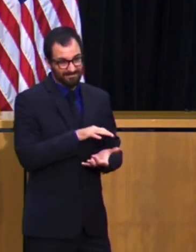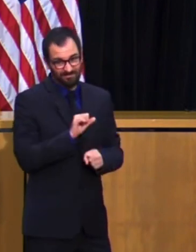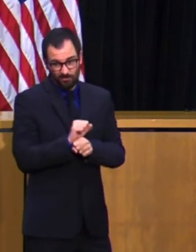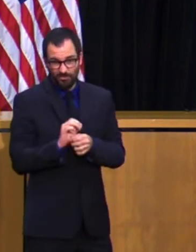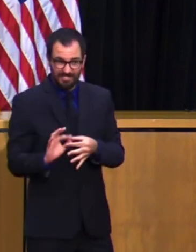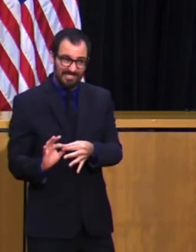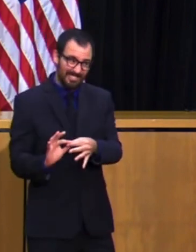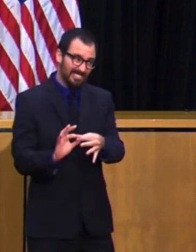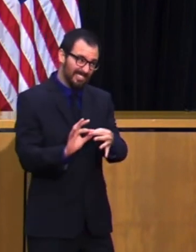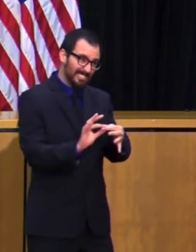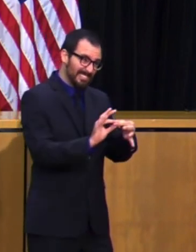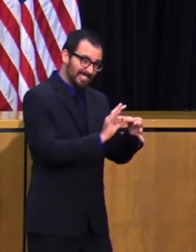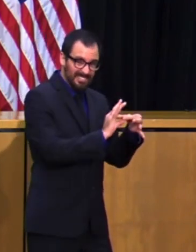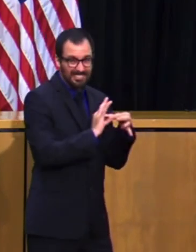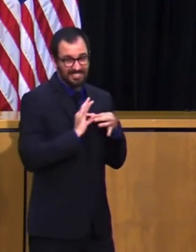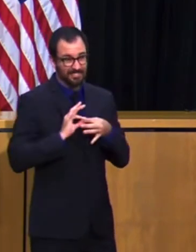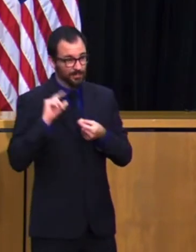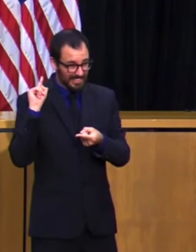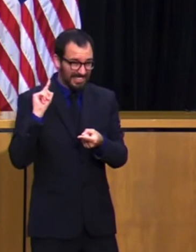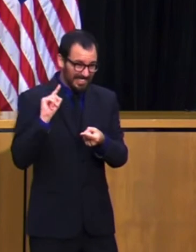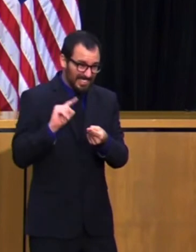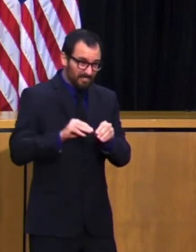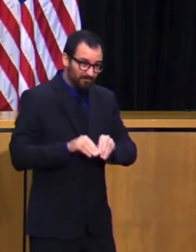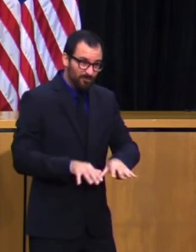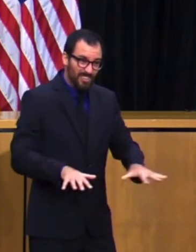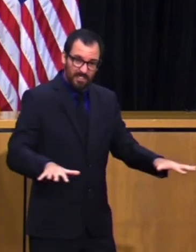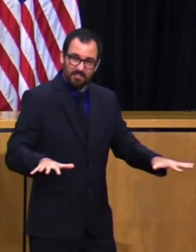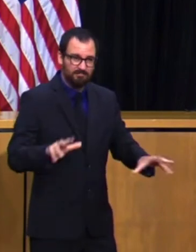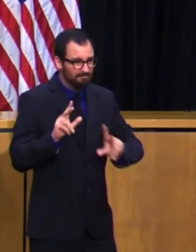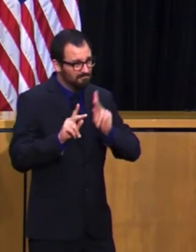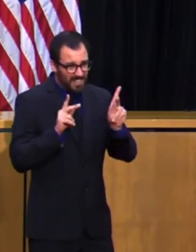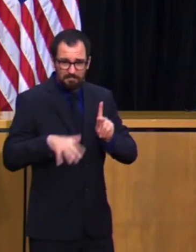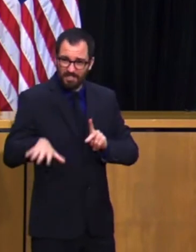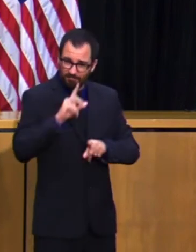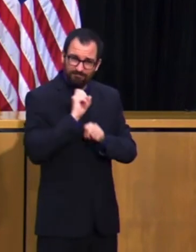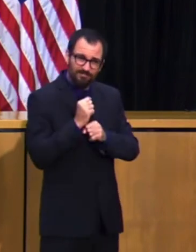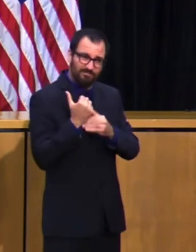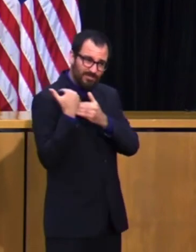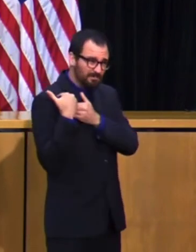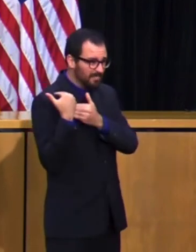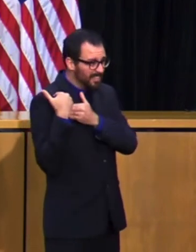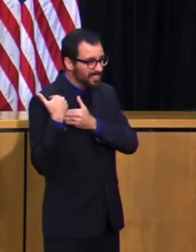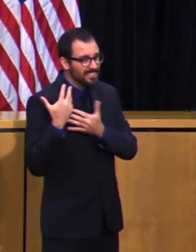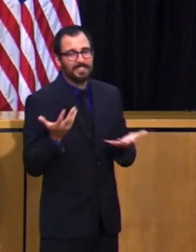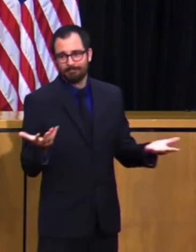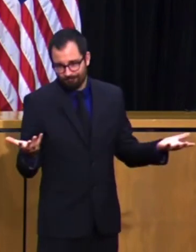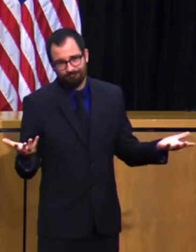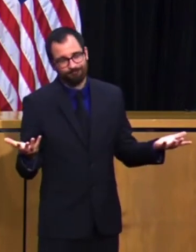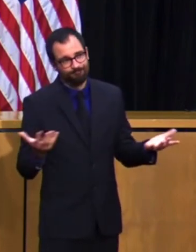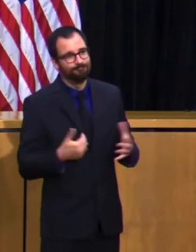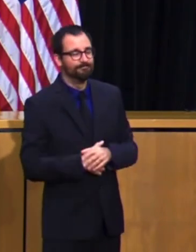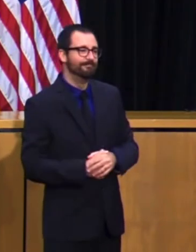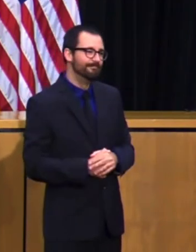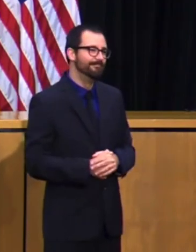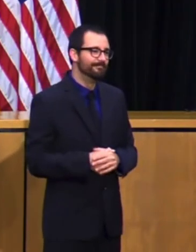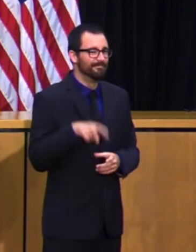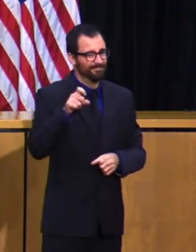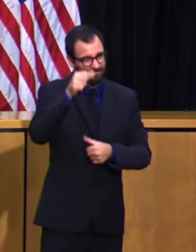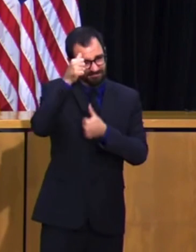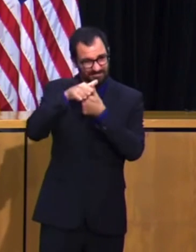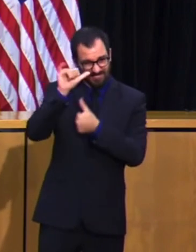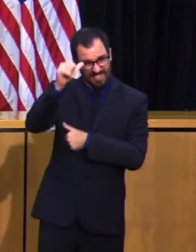below 2%. But the last thing we can do is start to think that means there isn't